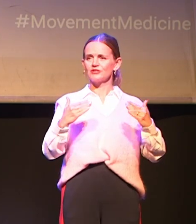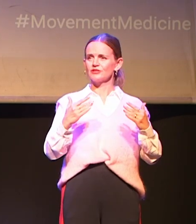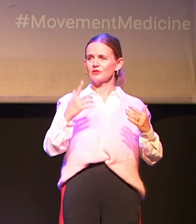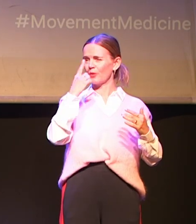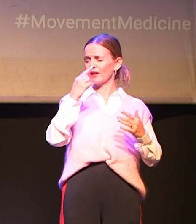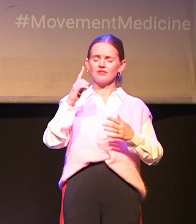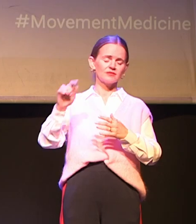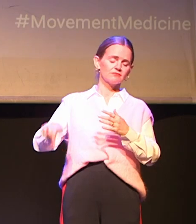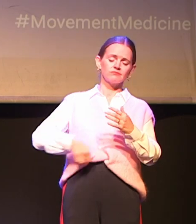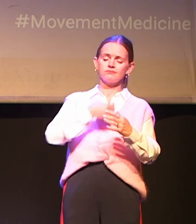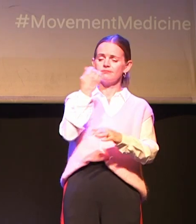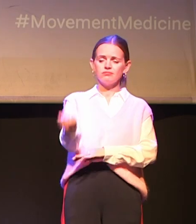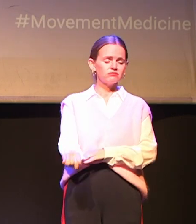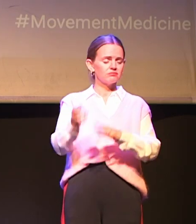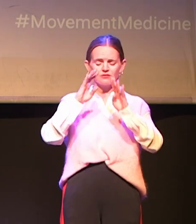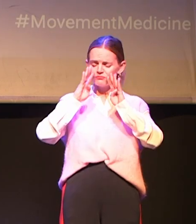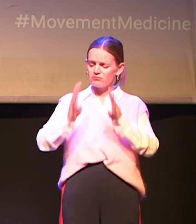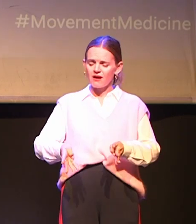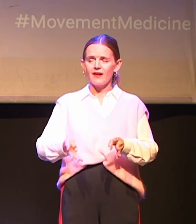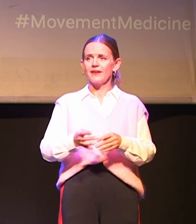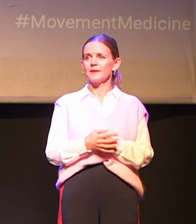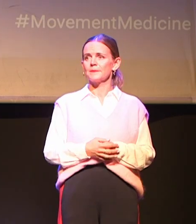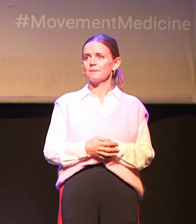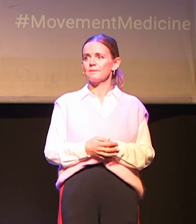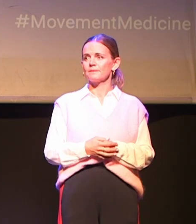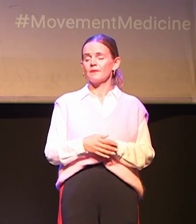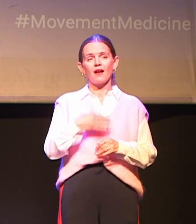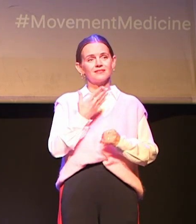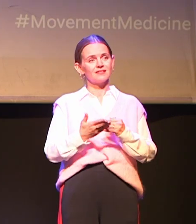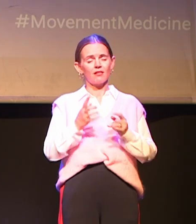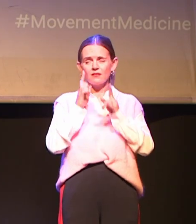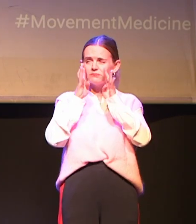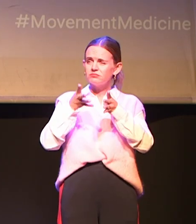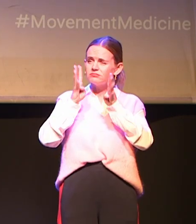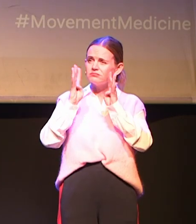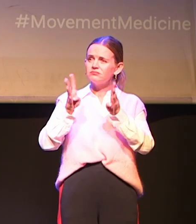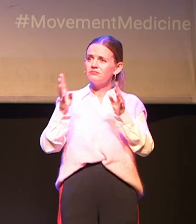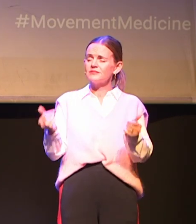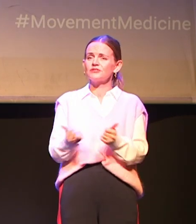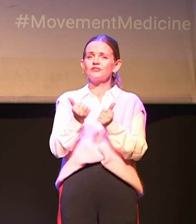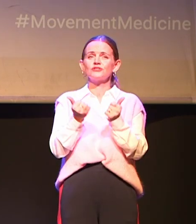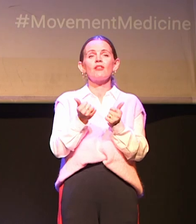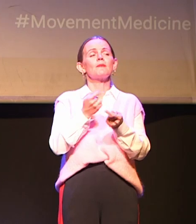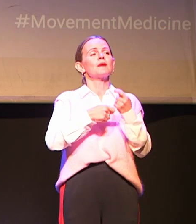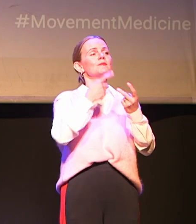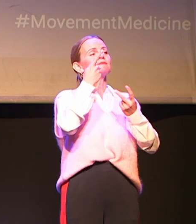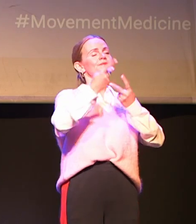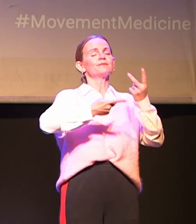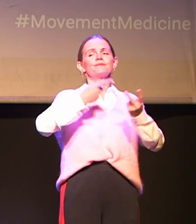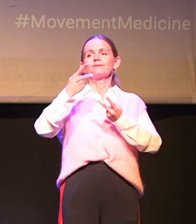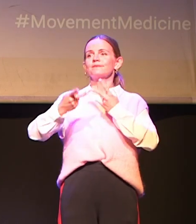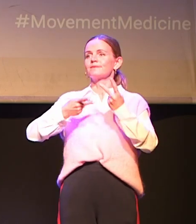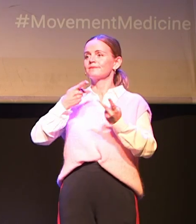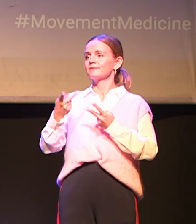ground and to cry until the tears stop, until we sing a song, until a song